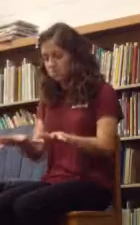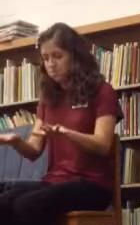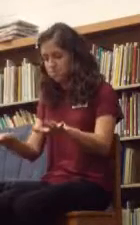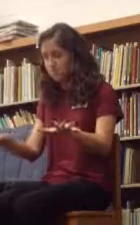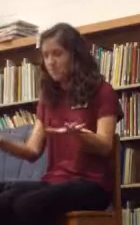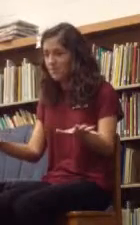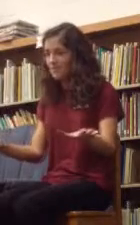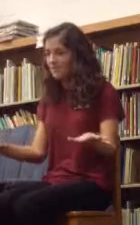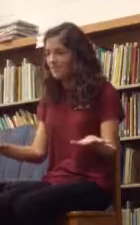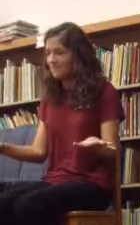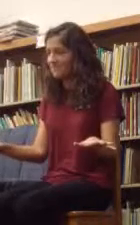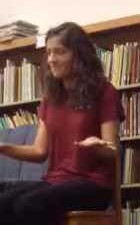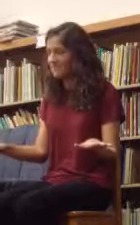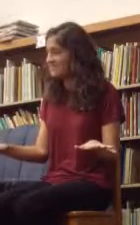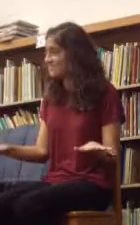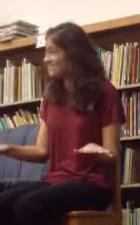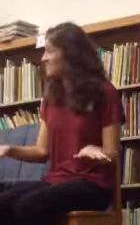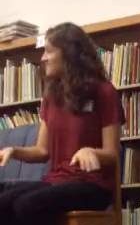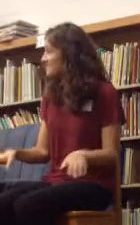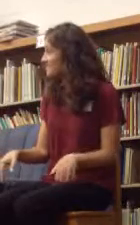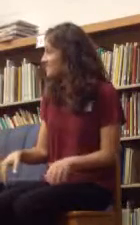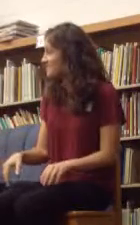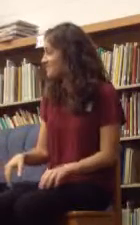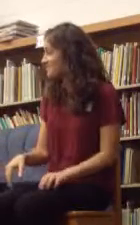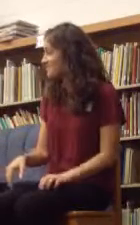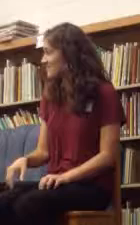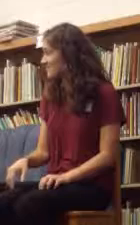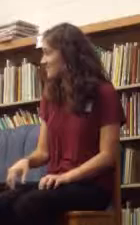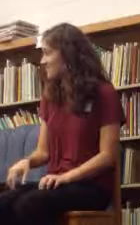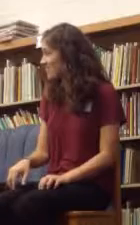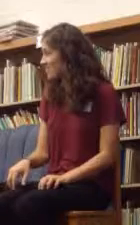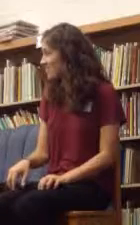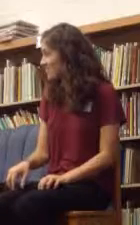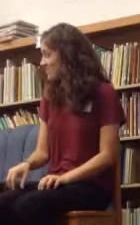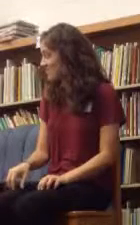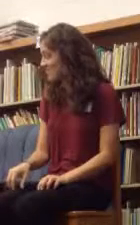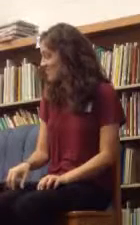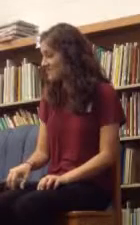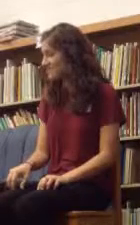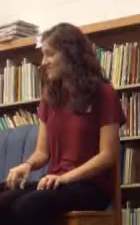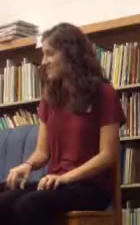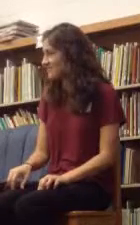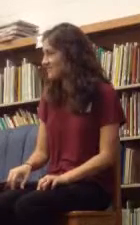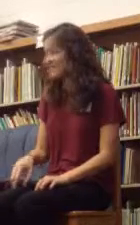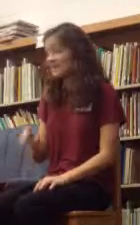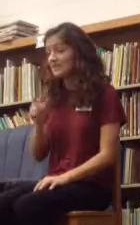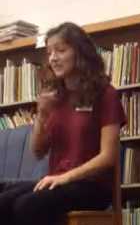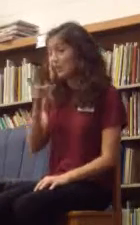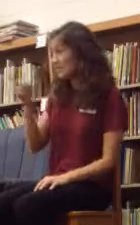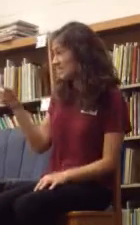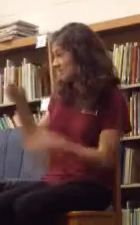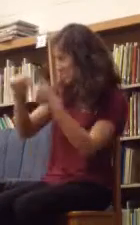shattered. Ooh, that's These are very regular shapes. We know what these are. What are